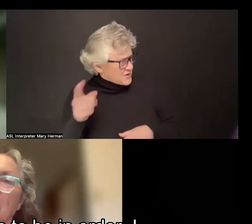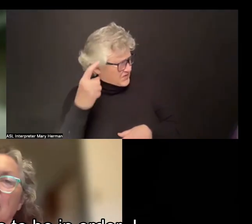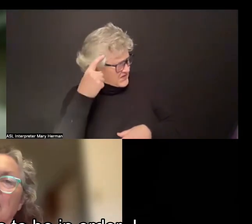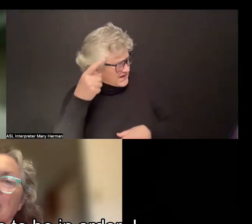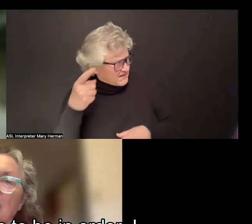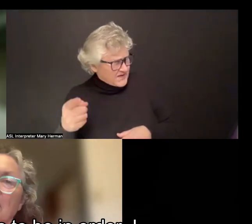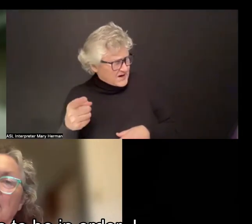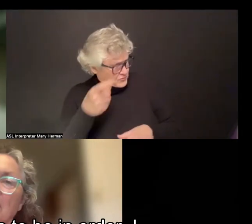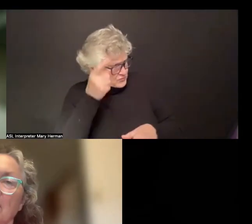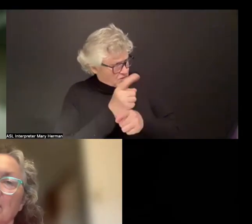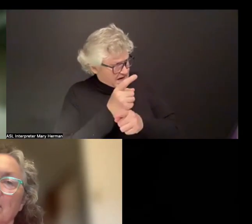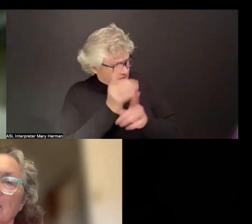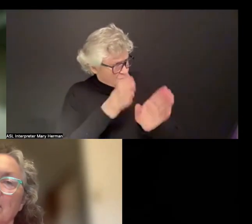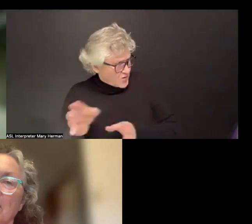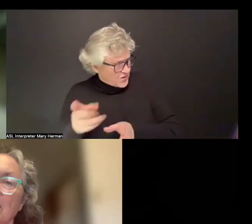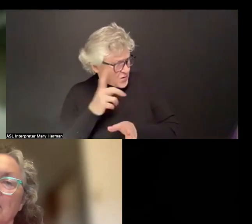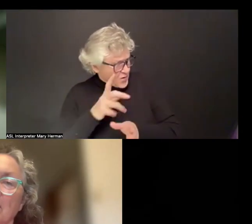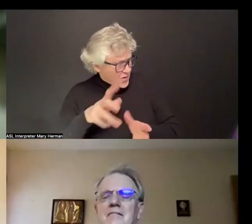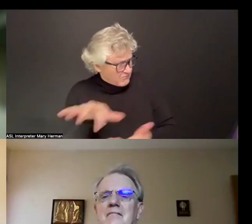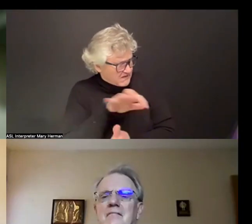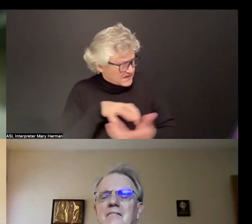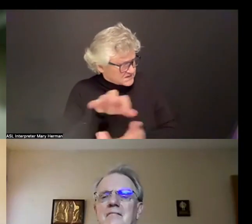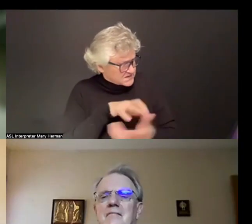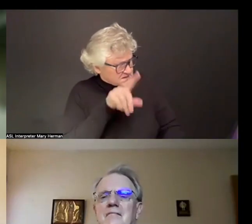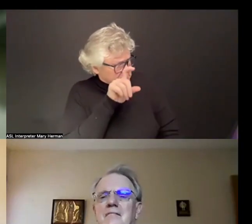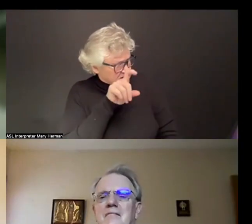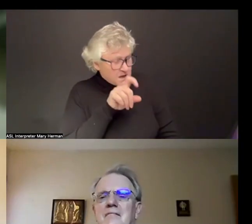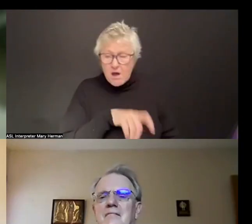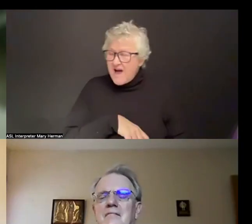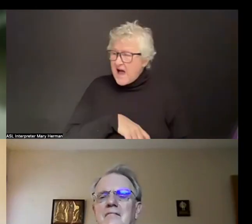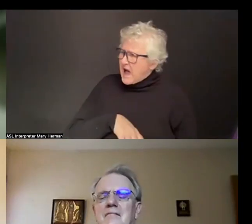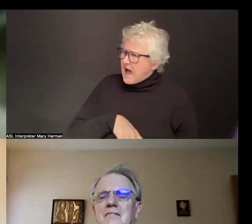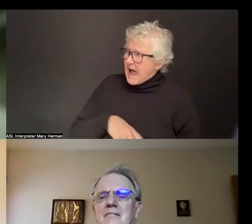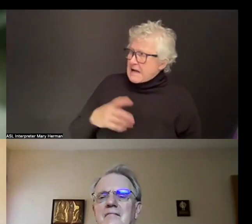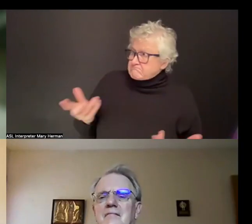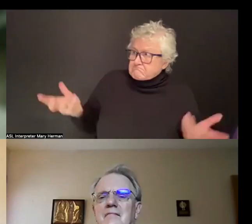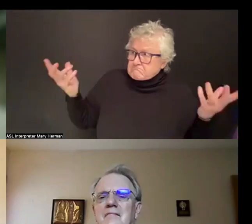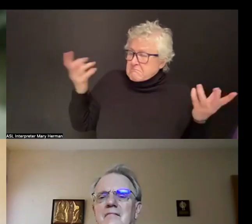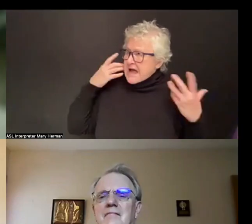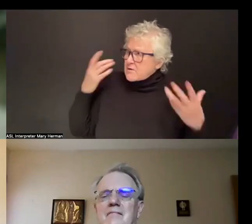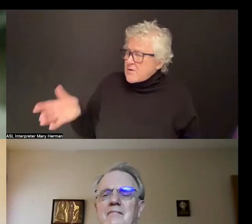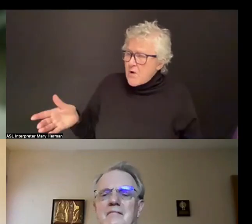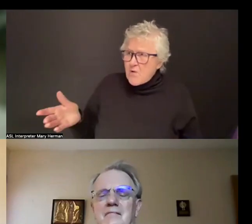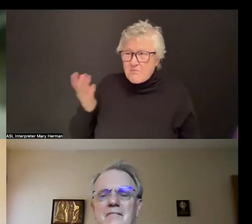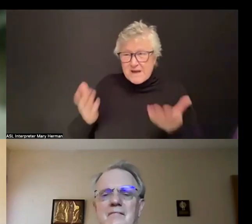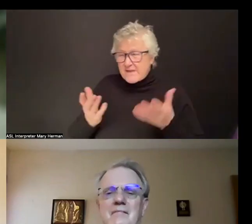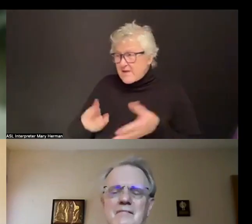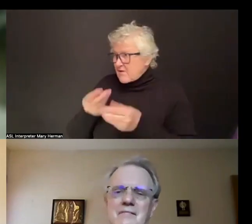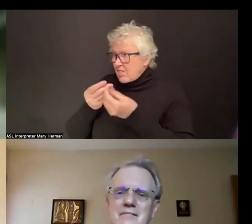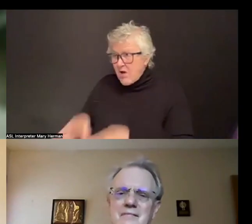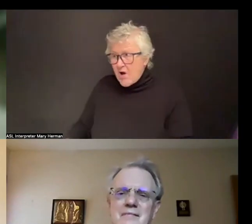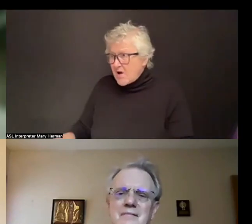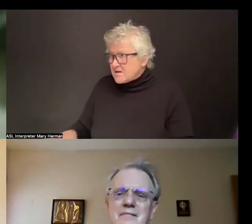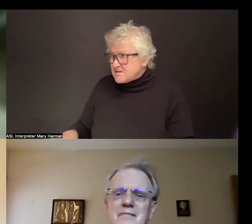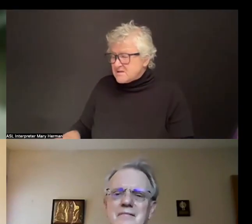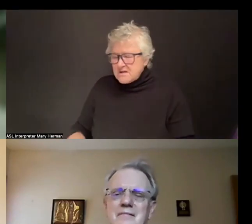seems to be in order, I think. Just here and there, some of it's gone. Cut out or lost. I don't know. Marion said, that's unfortunate. It